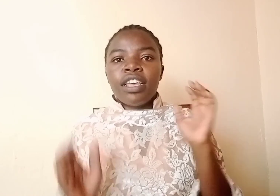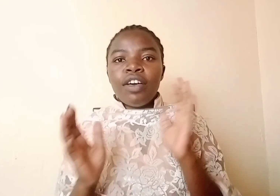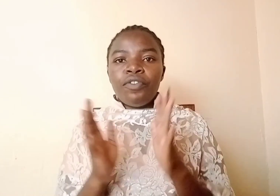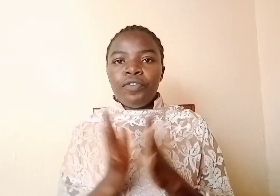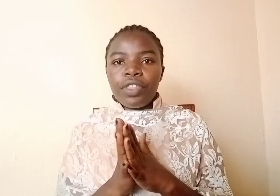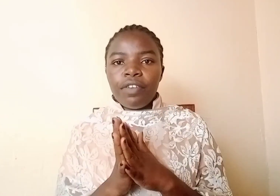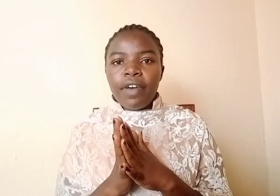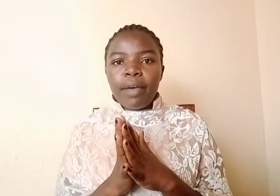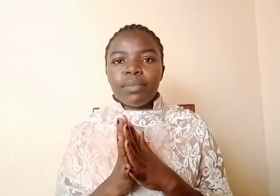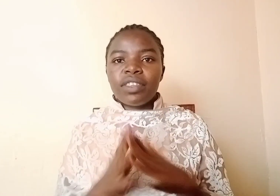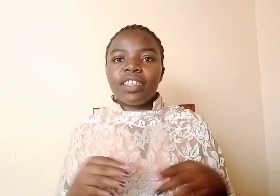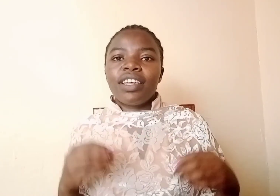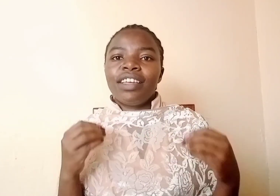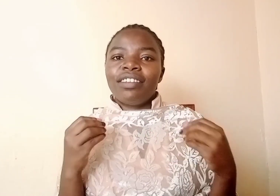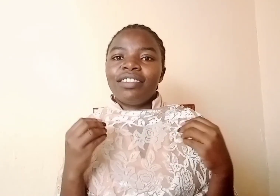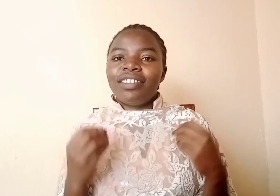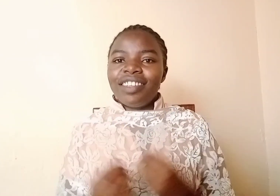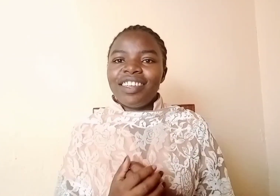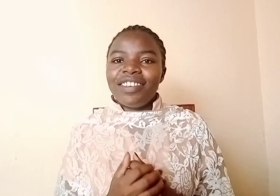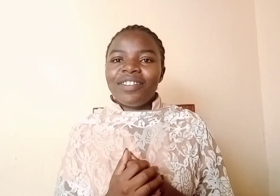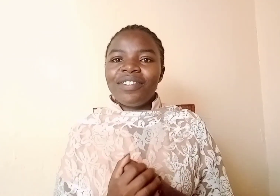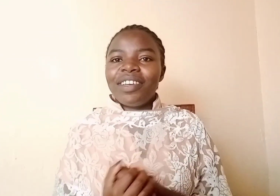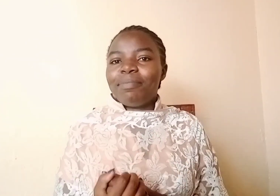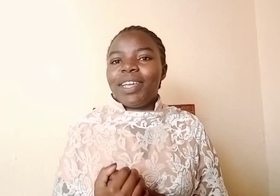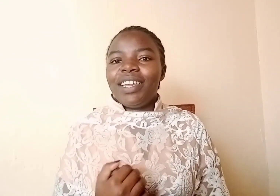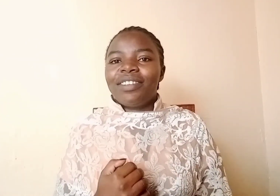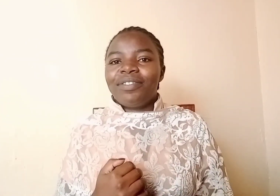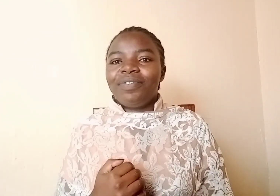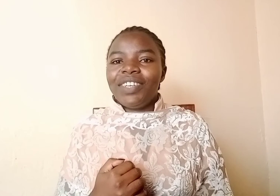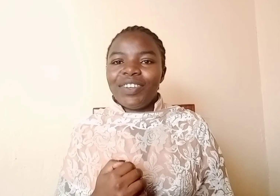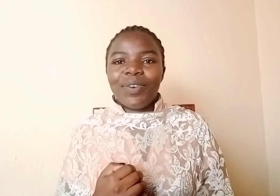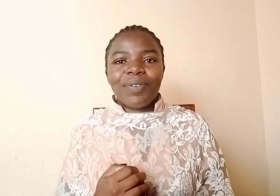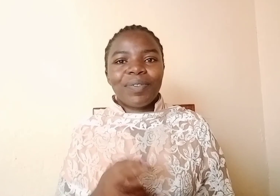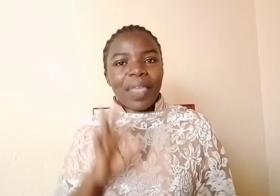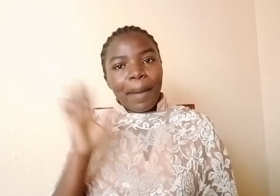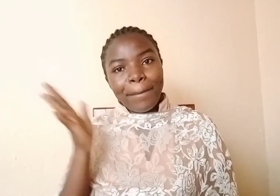series for the verbs. See you in my next video.